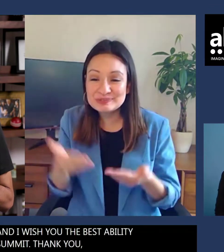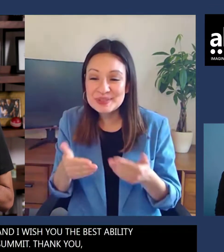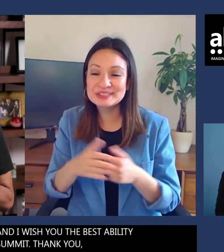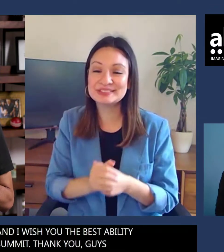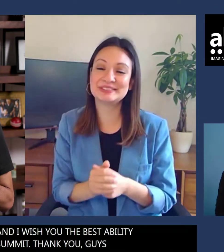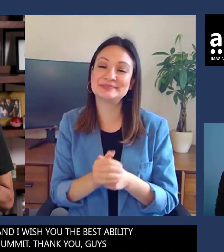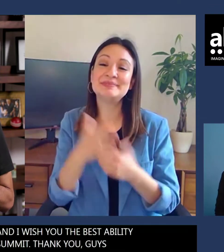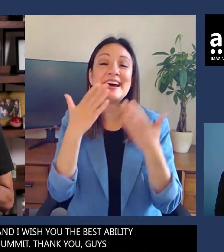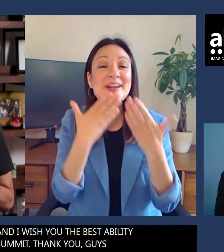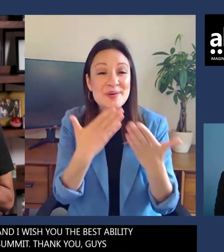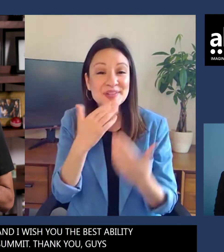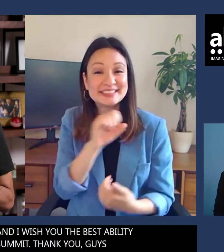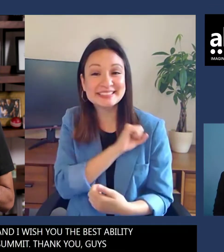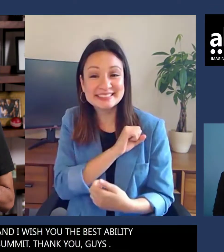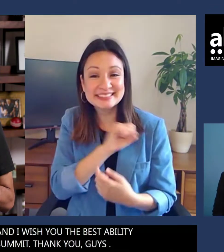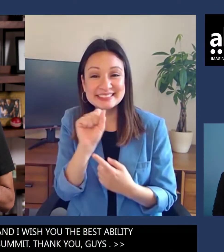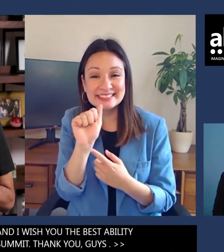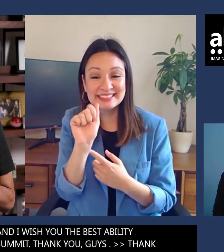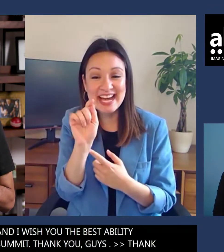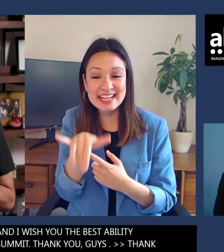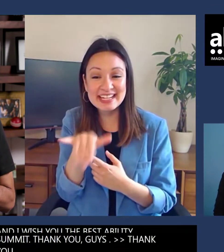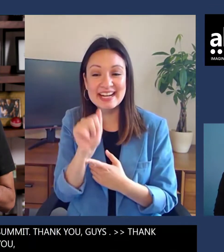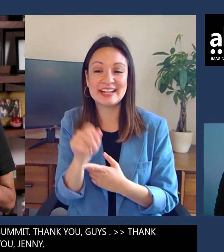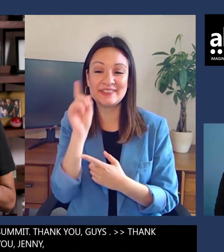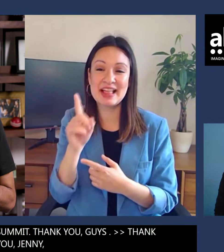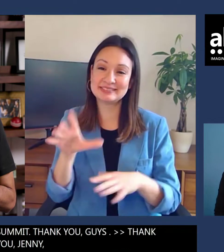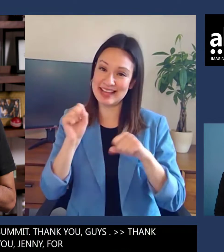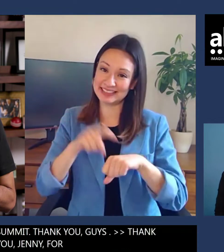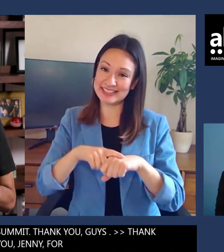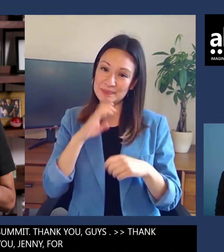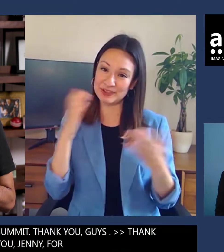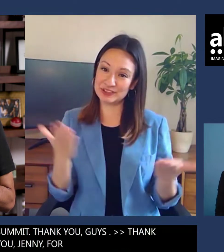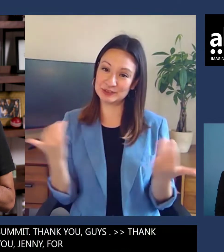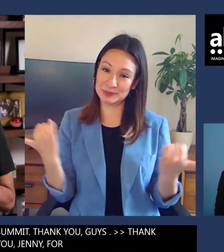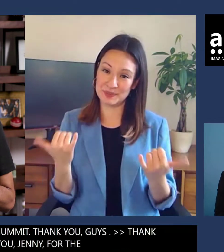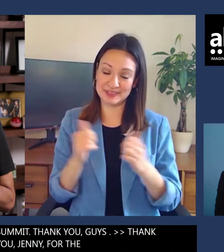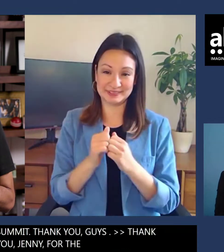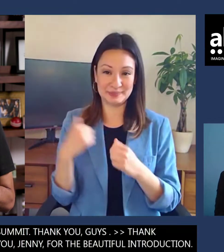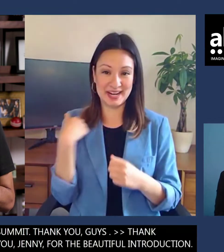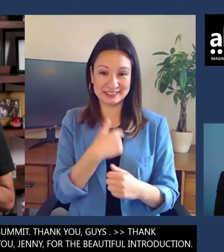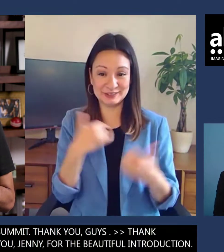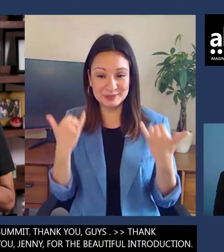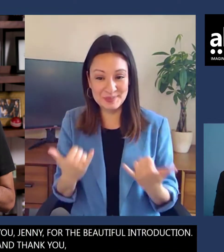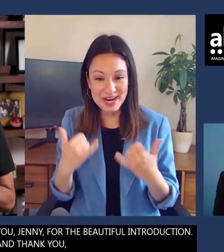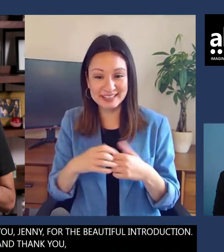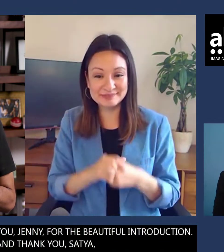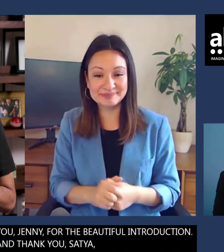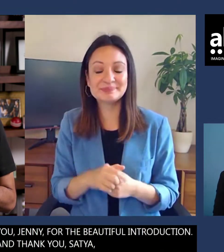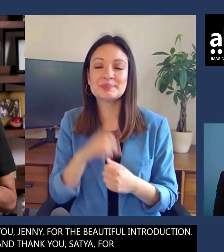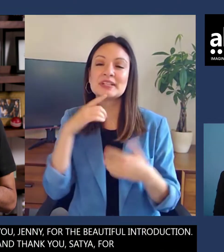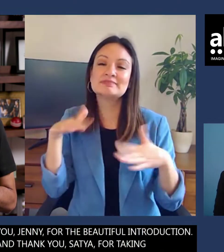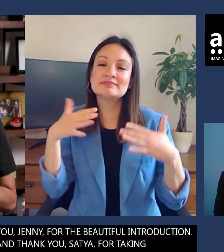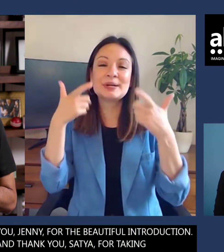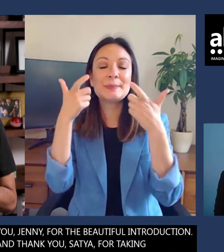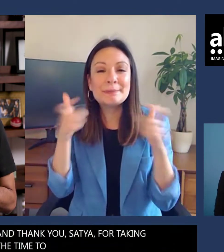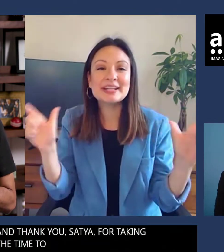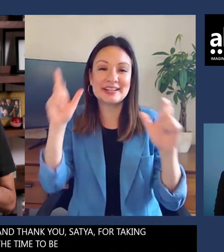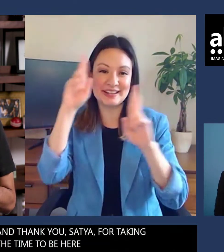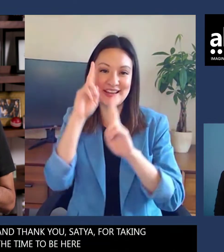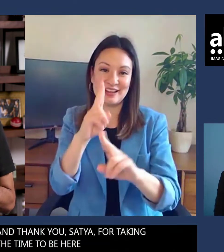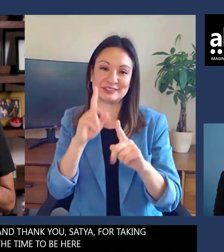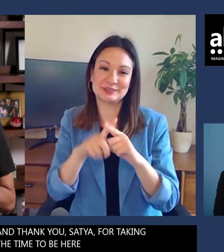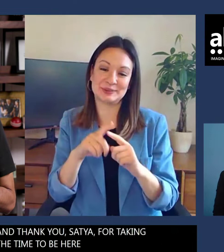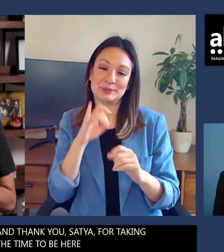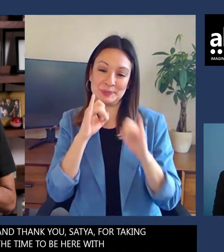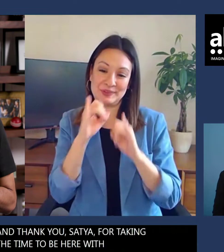Thank you, Jenny, for that beautiful introduction. And thank you, Satya, for taking the time to be here with us today.